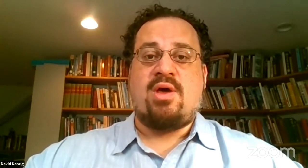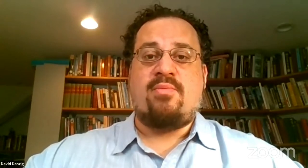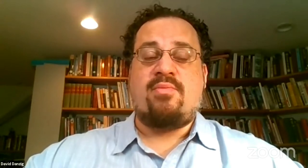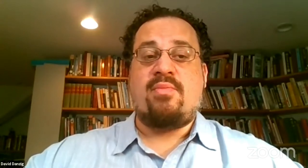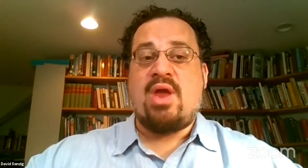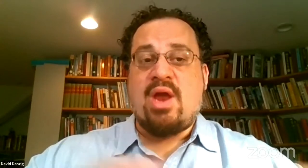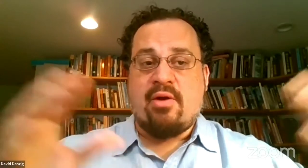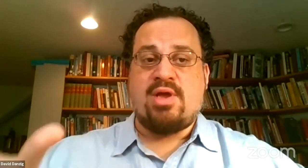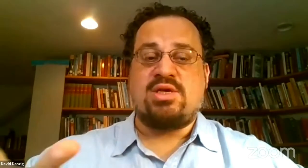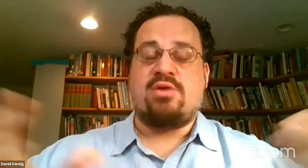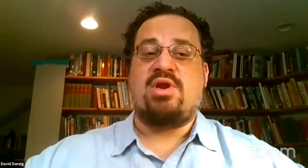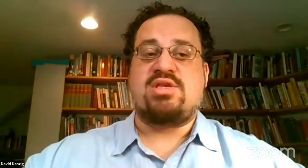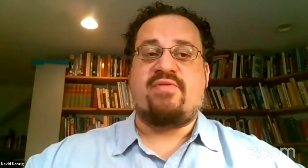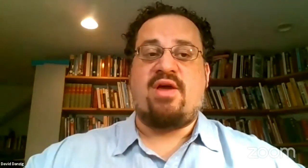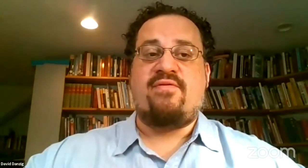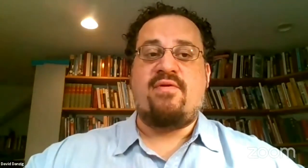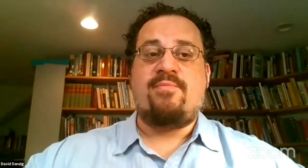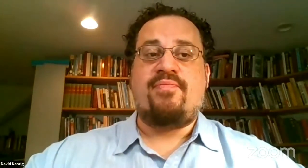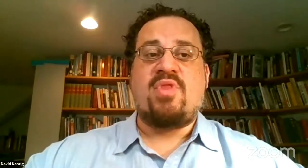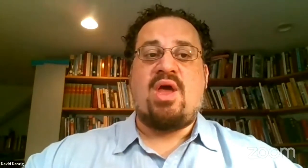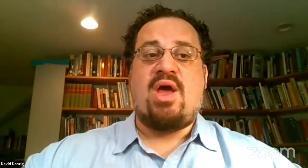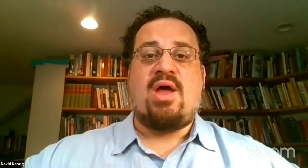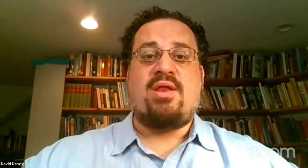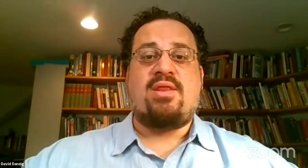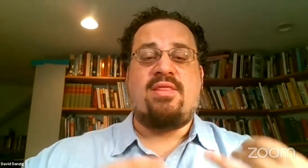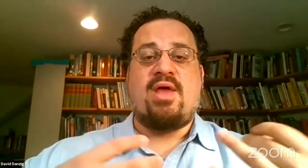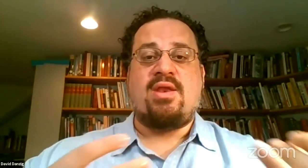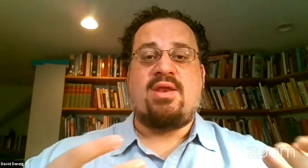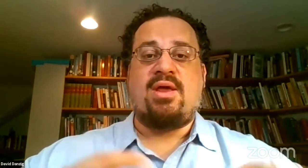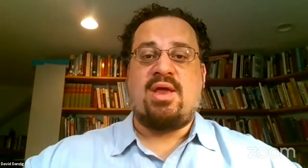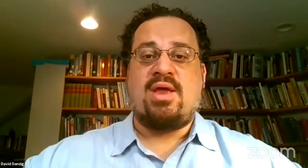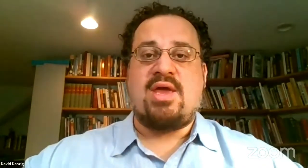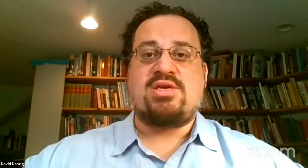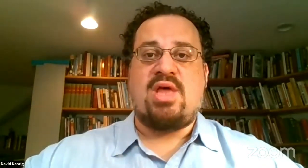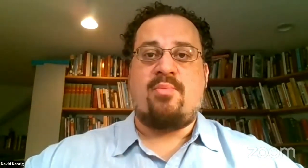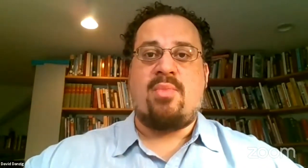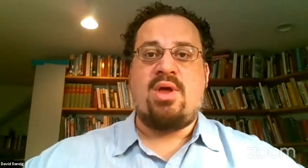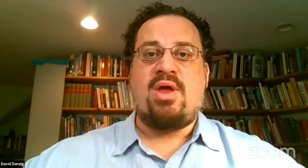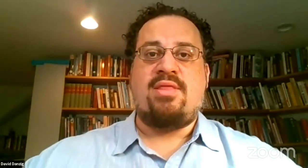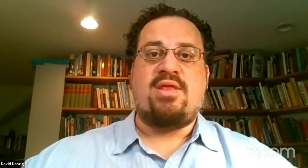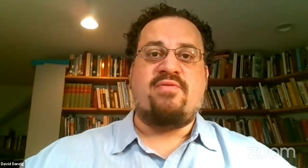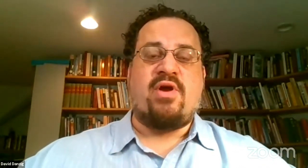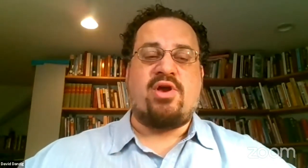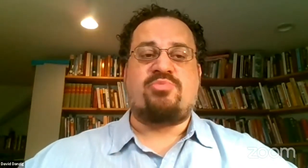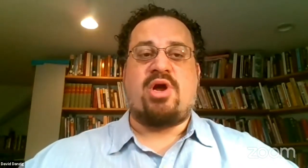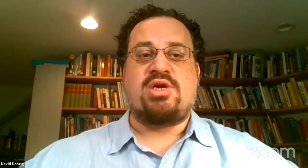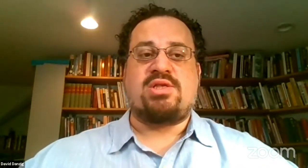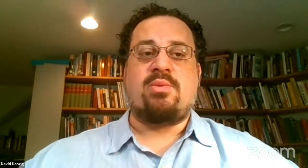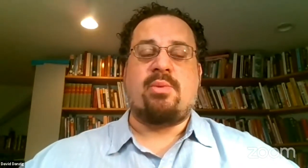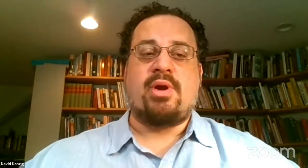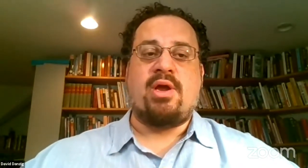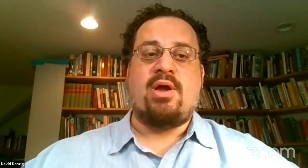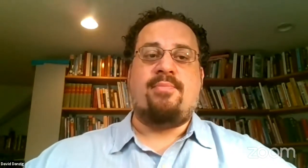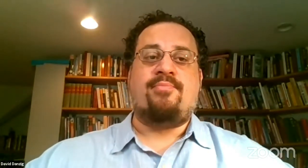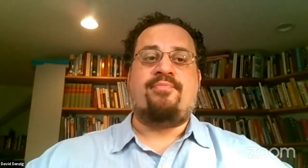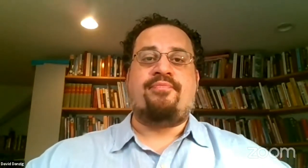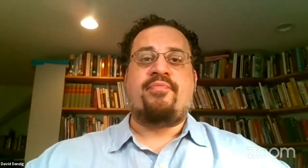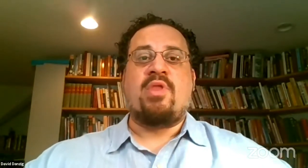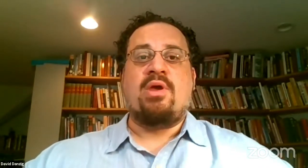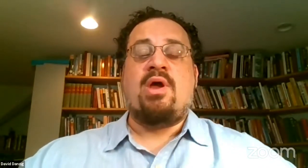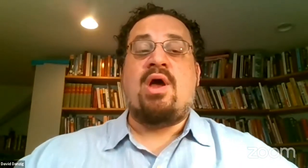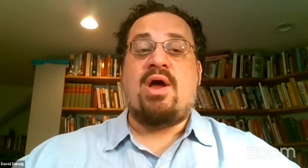different areas and arenas of life, and then engage them in the various projects that we're working